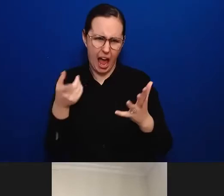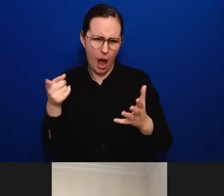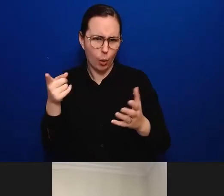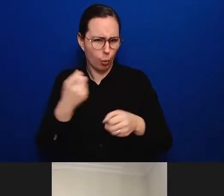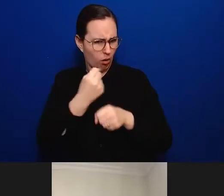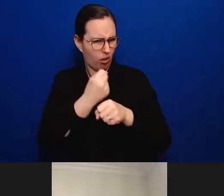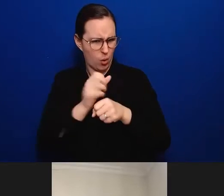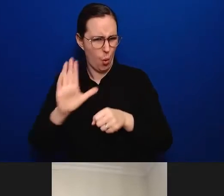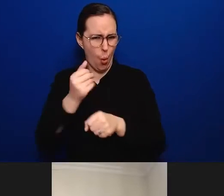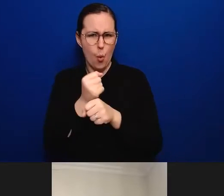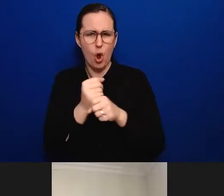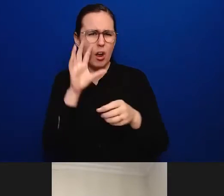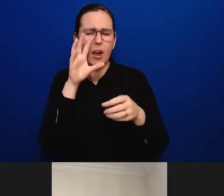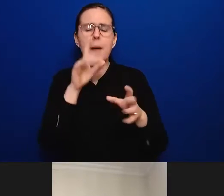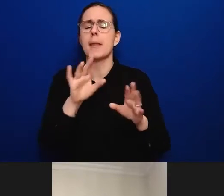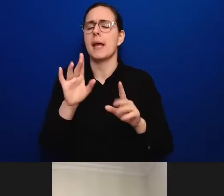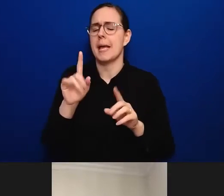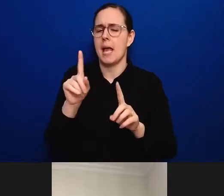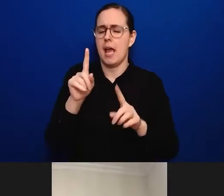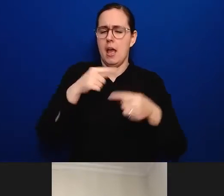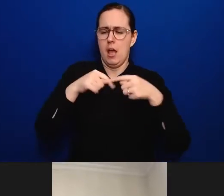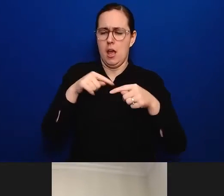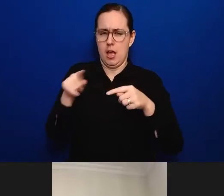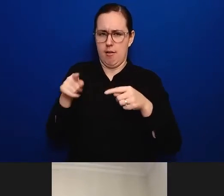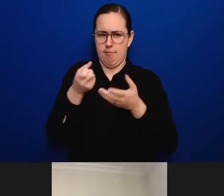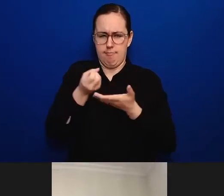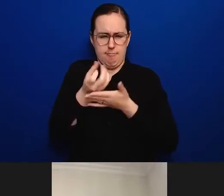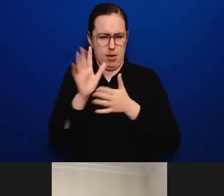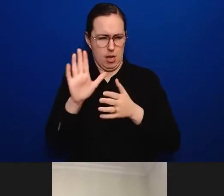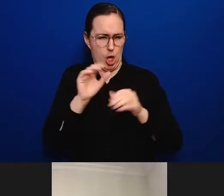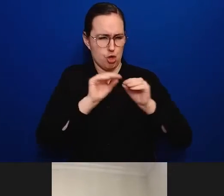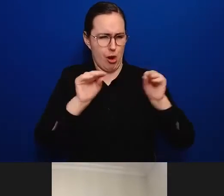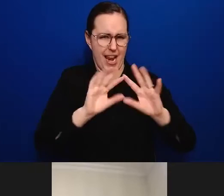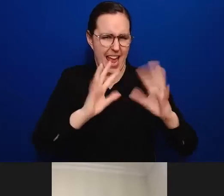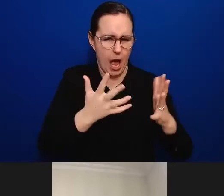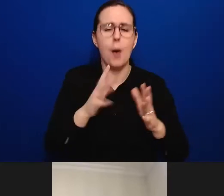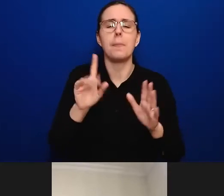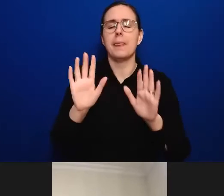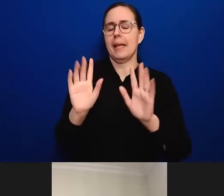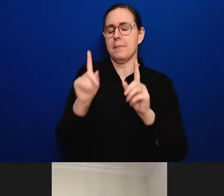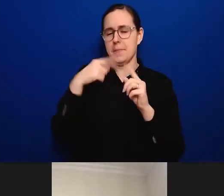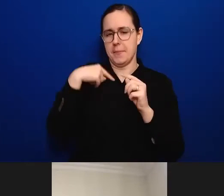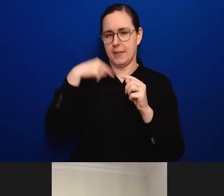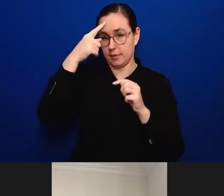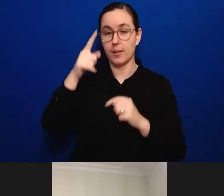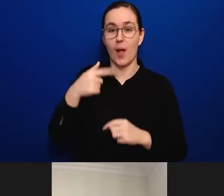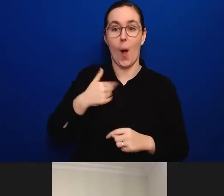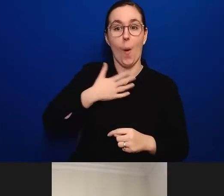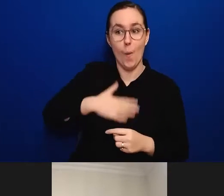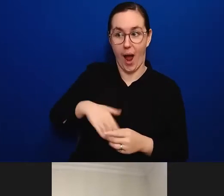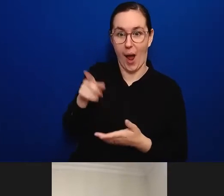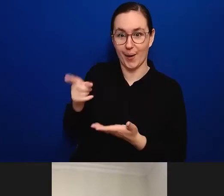would be great is also that other youth with disabilities can understand and get stimulated to be part of